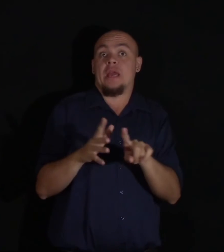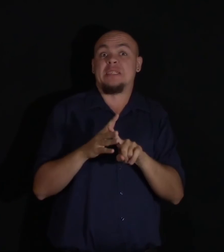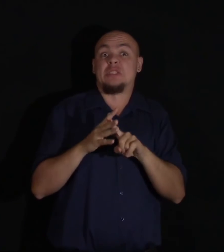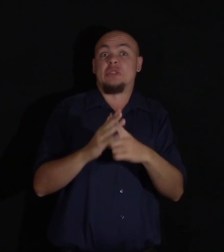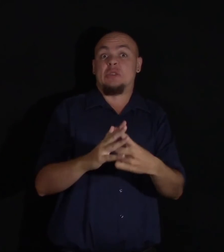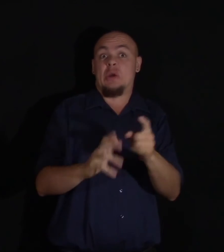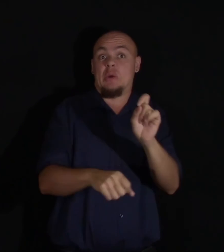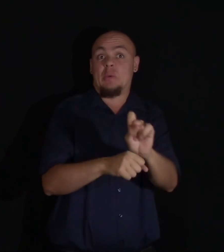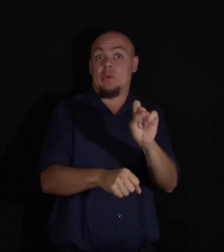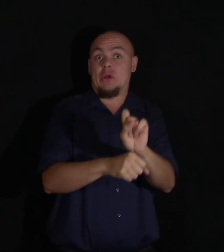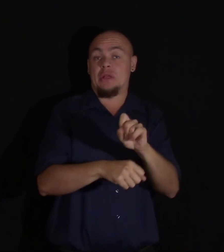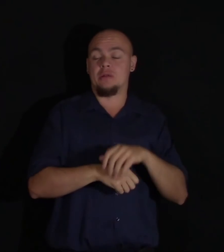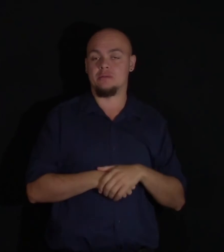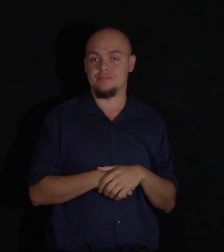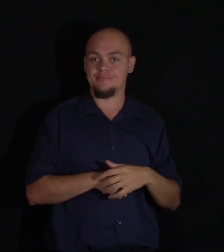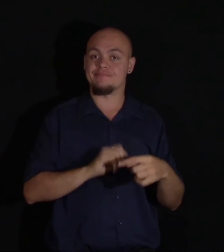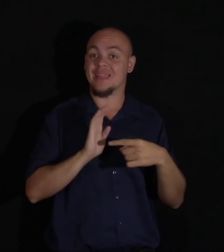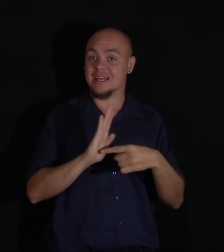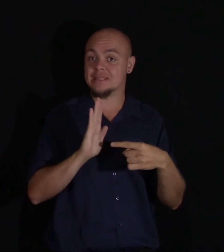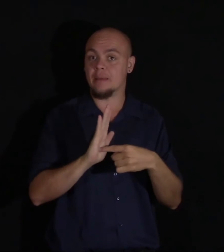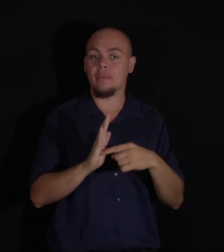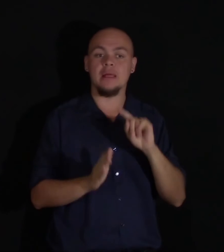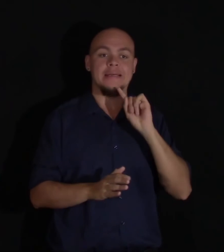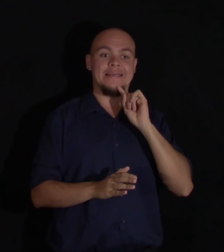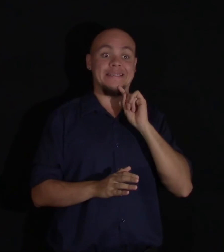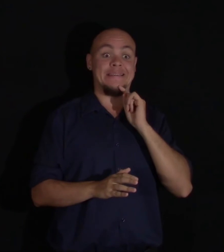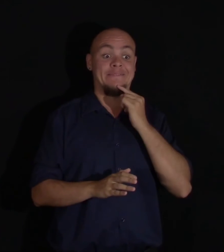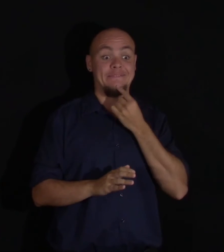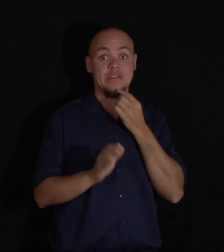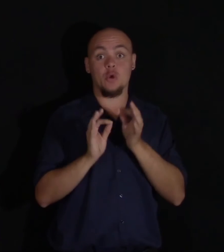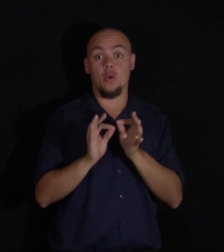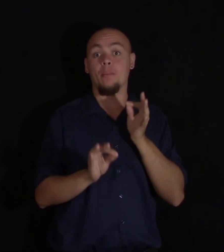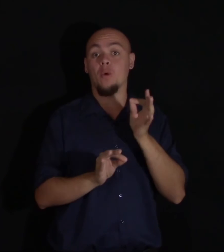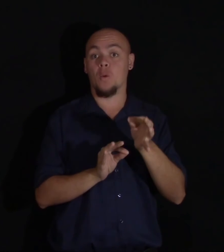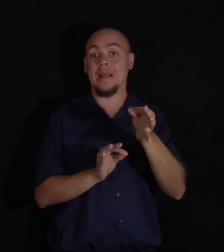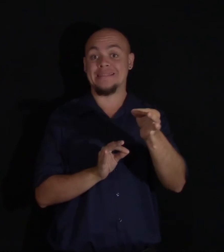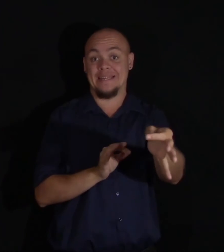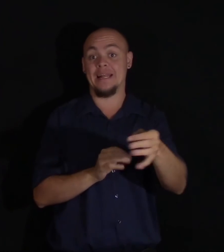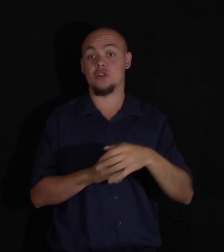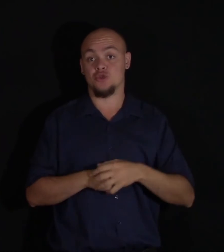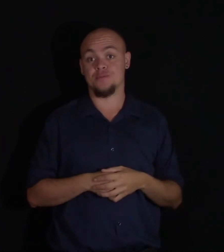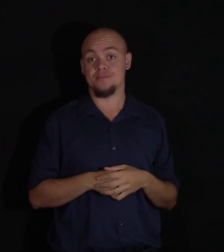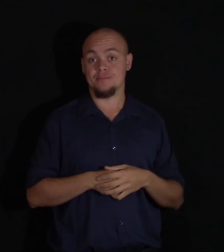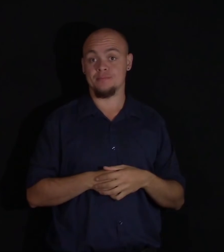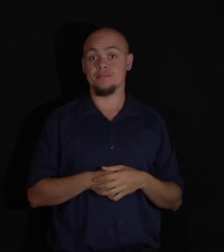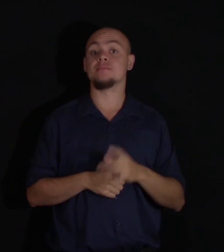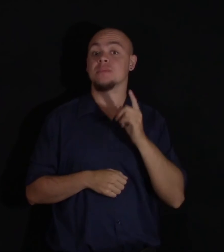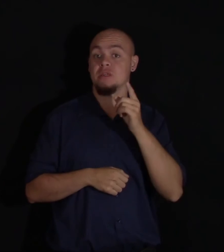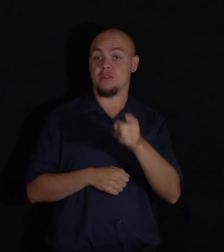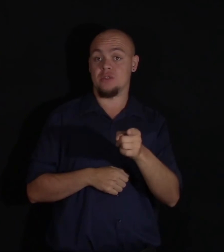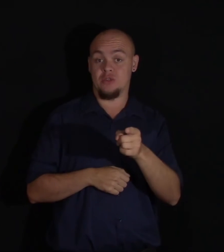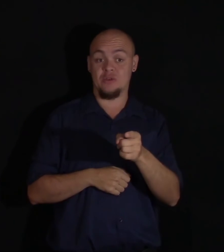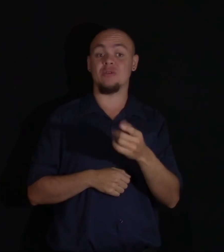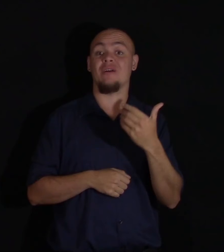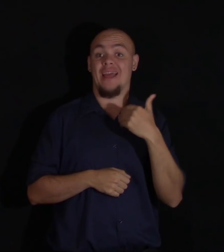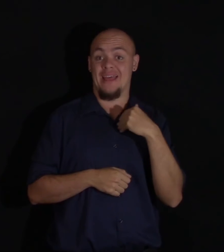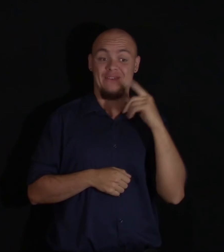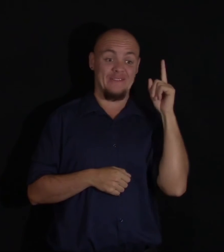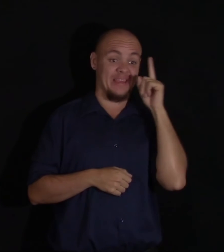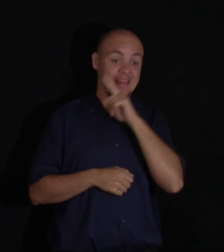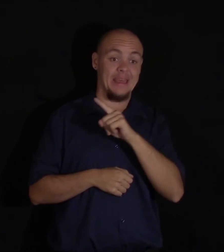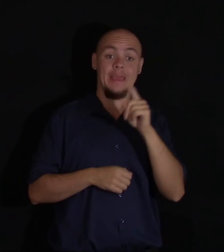work? Example being severe procrastination. Do you suffer from imposter syndrome?